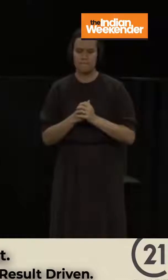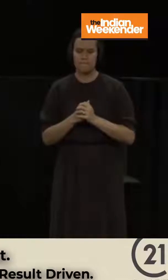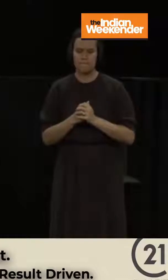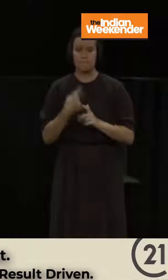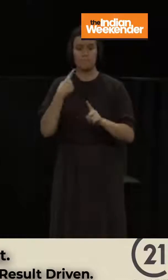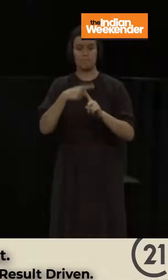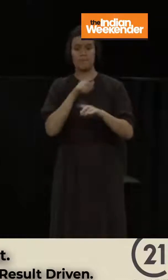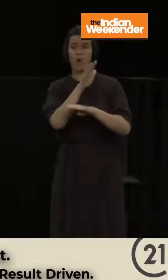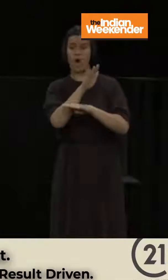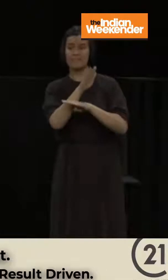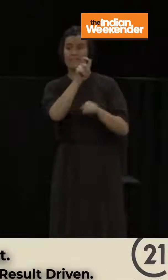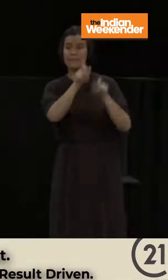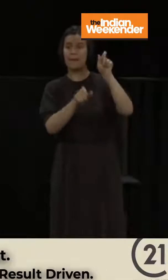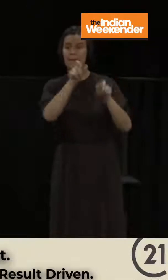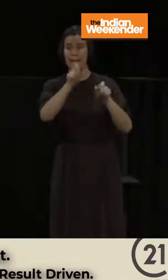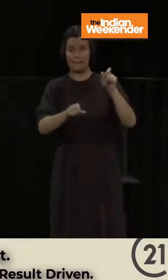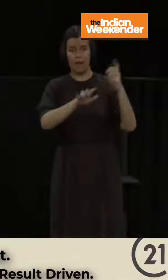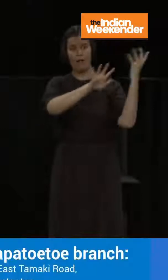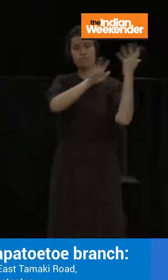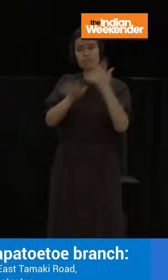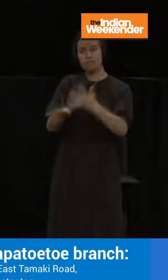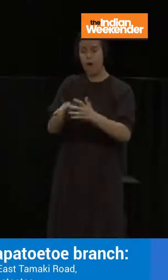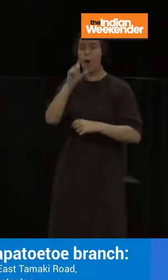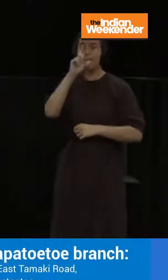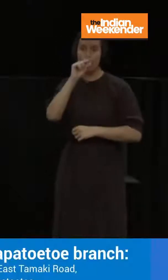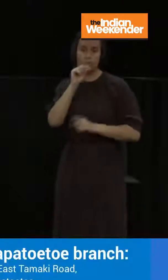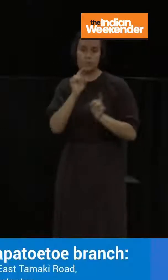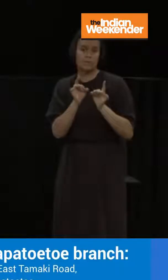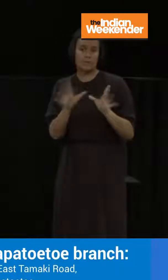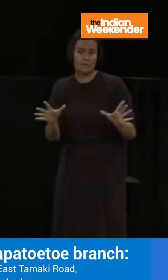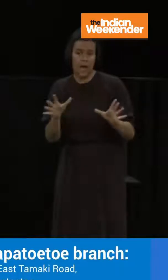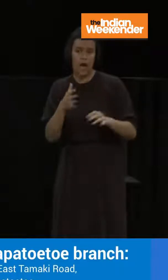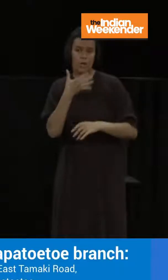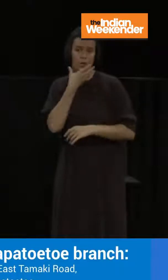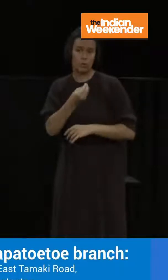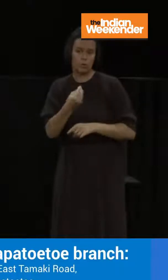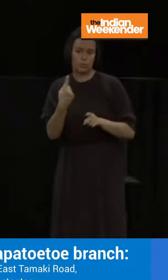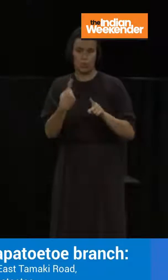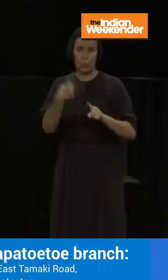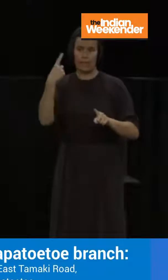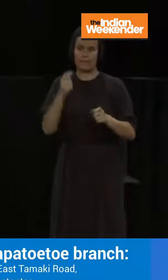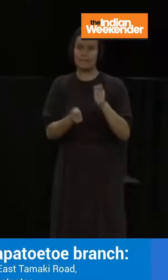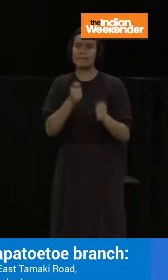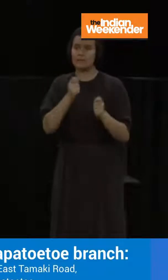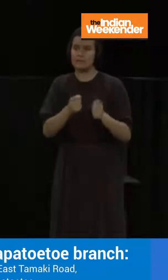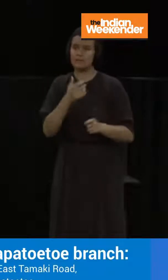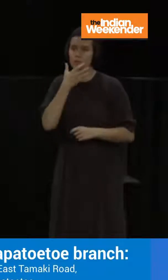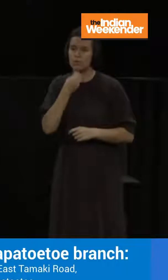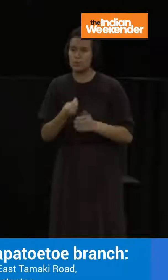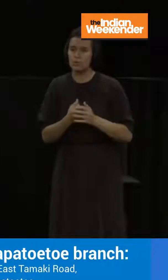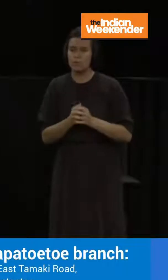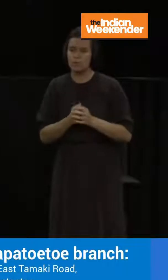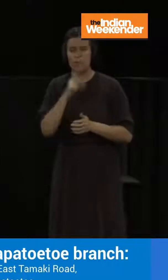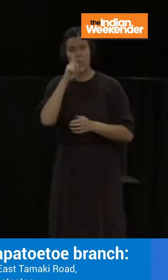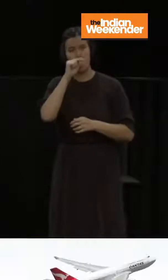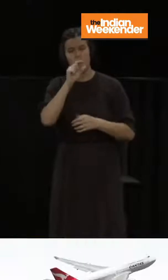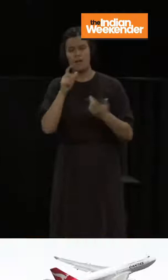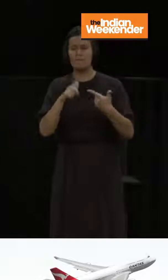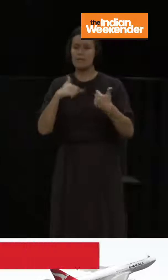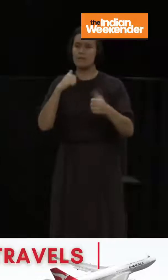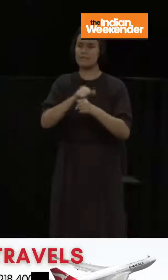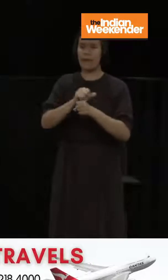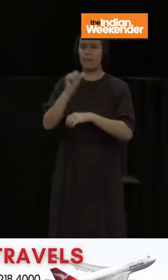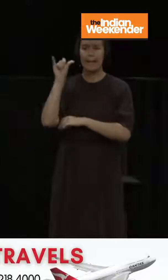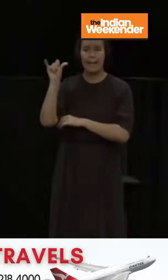is more widely used as part of those pre-departure testing requirements, and is more likely to be more widely available at airports or near to airports for